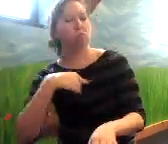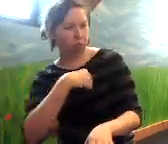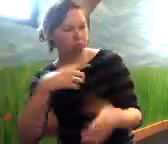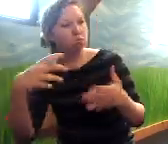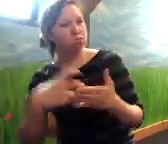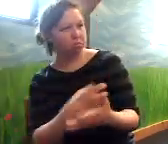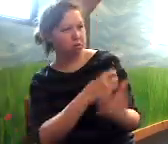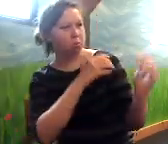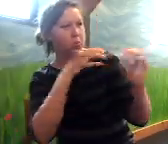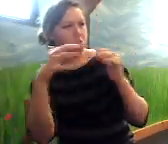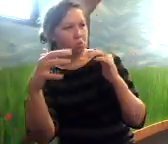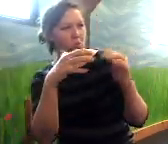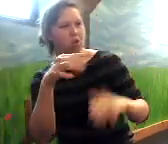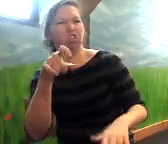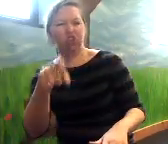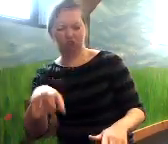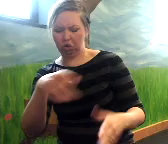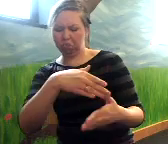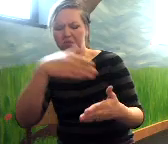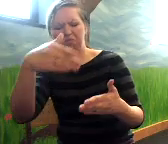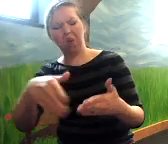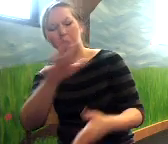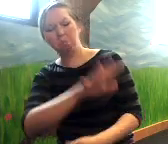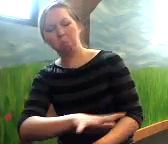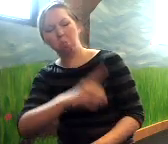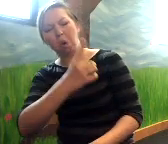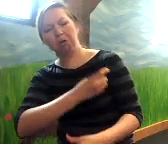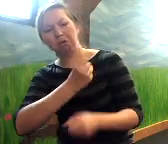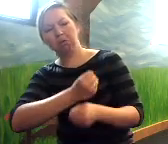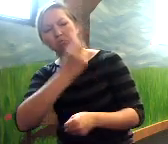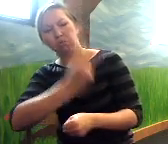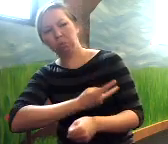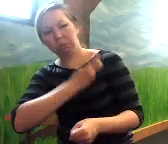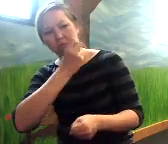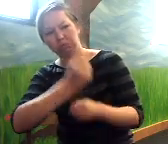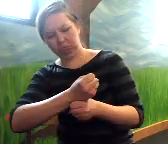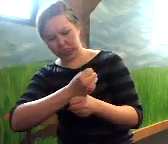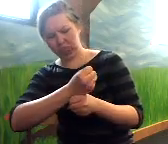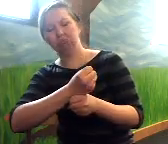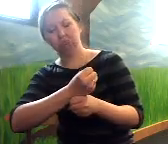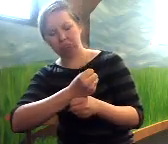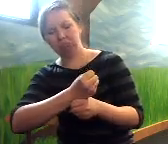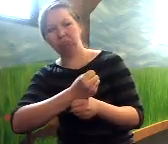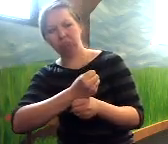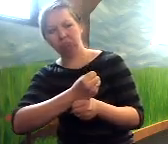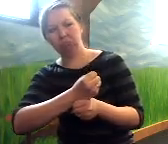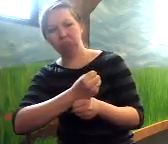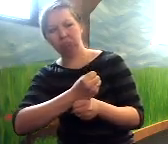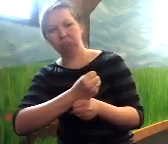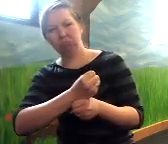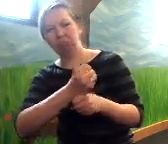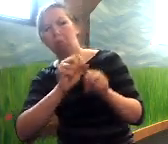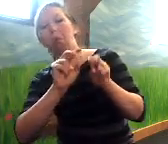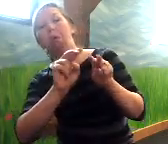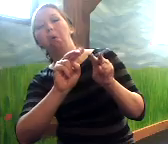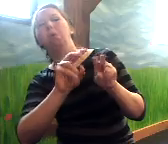the American public did not want to know about Vietnam. They weren't told much about Vietnam. And when they were told about Vietnam, they were told